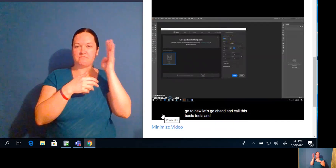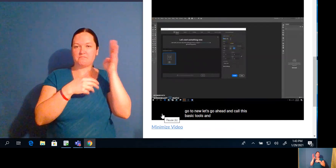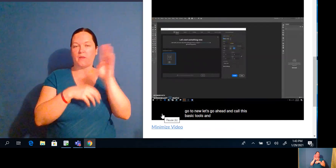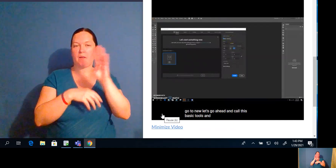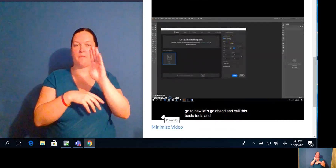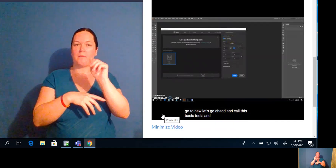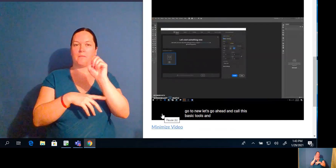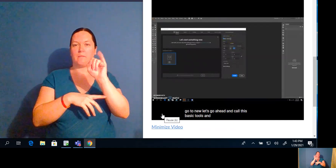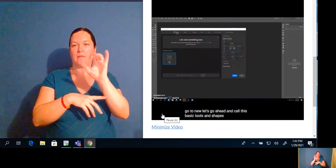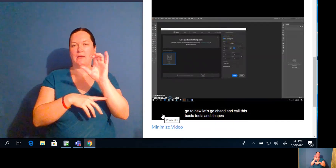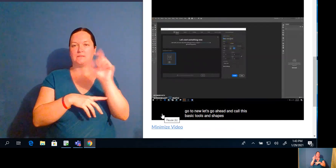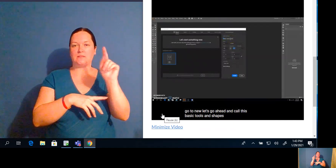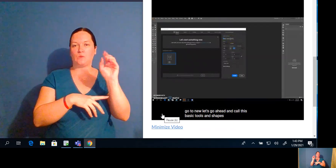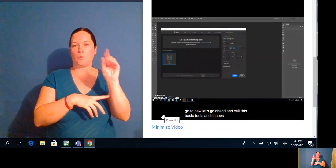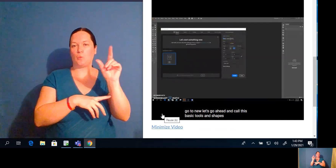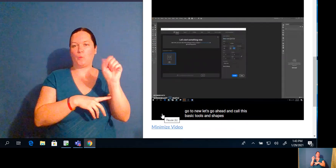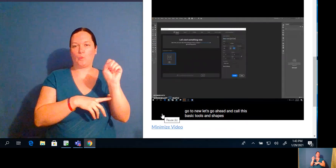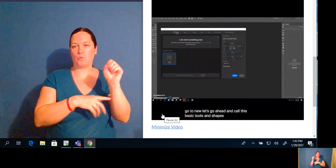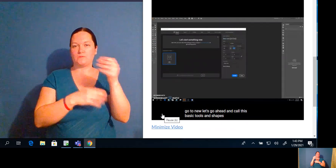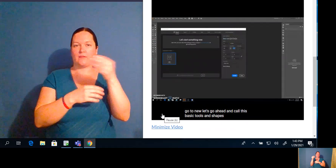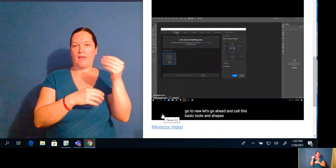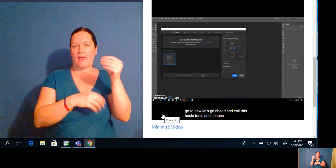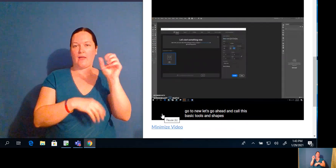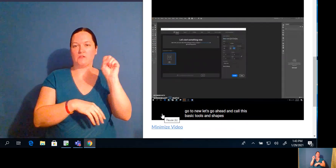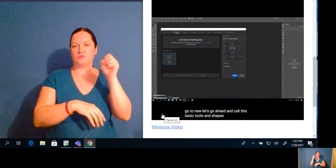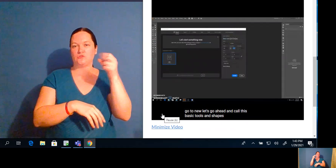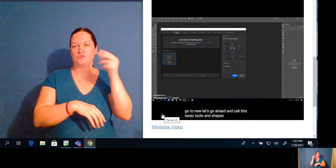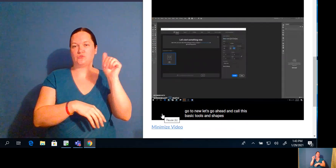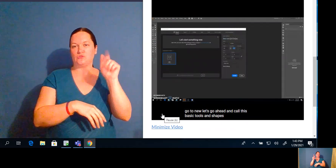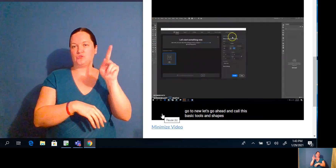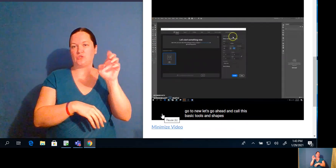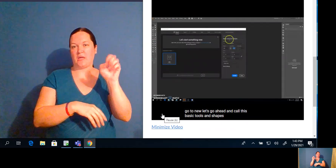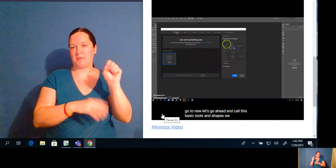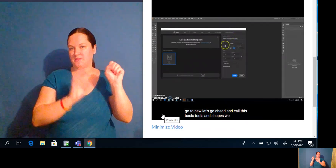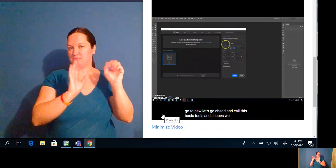Basic Tools and Shapes.